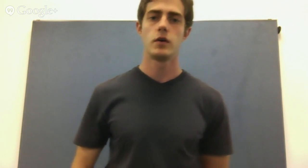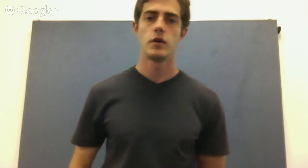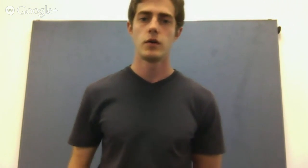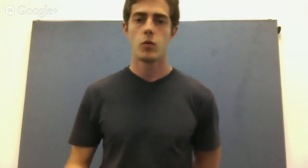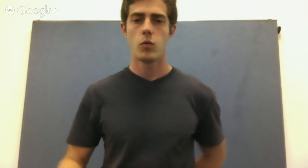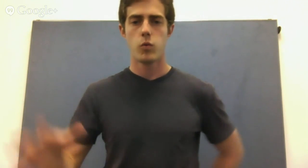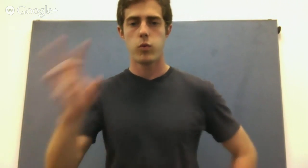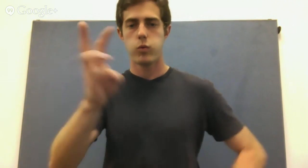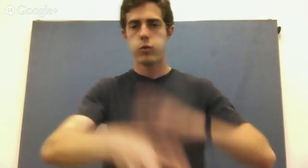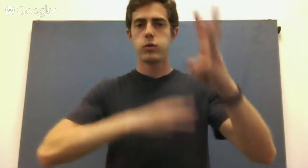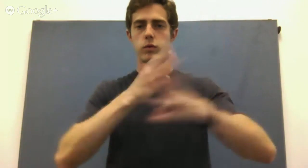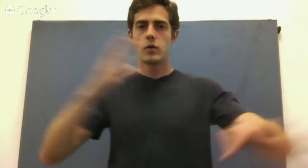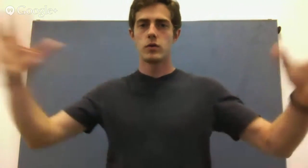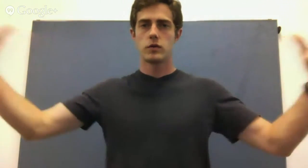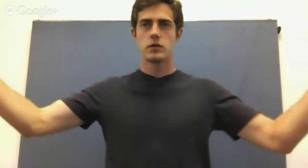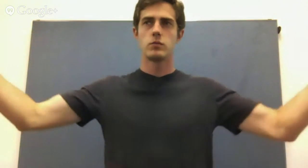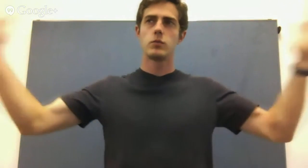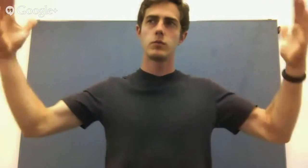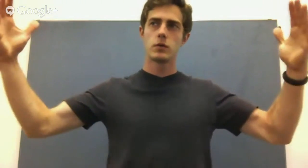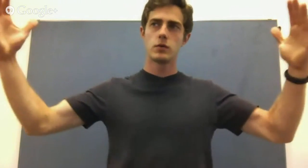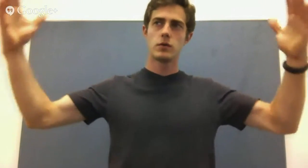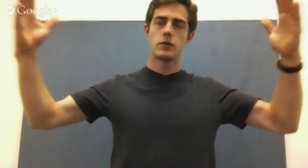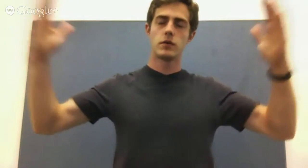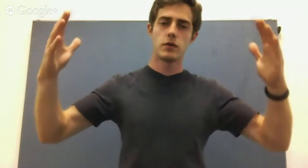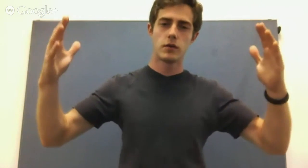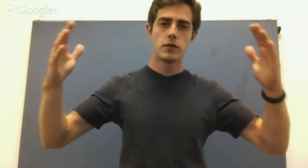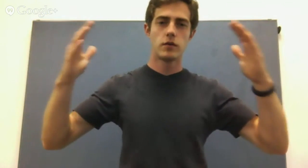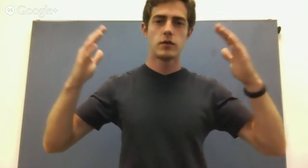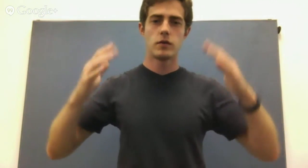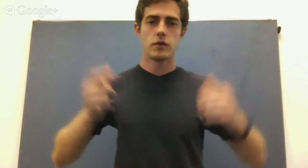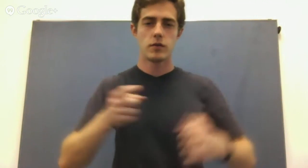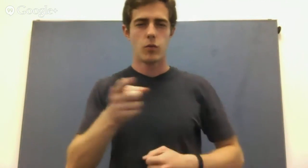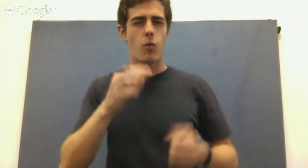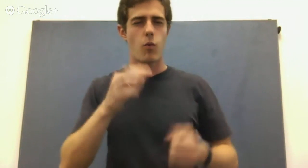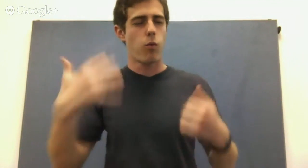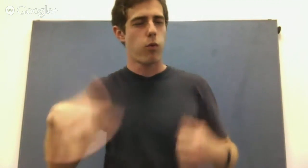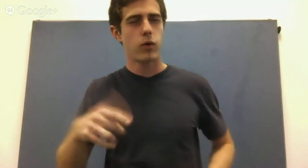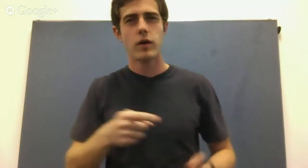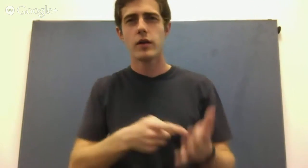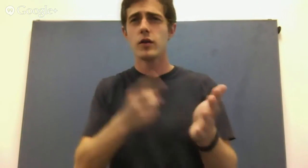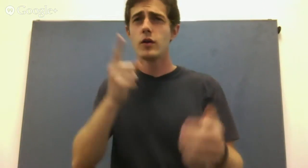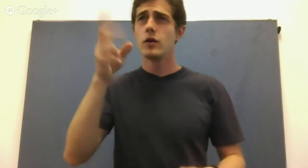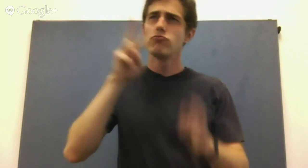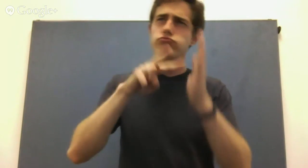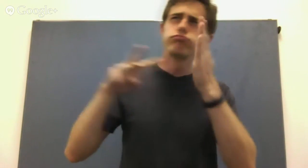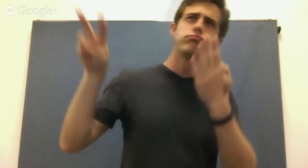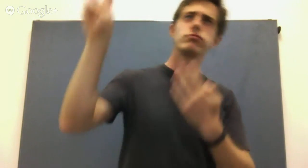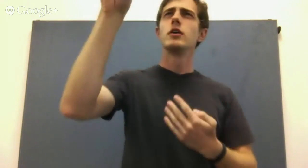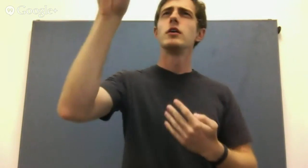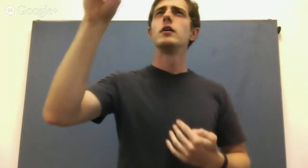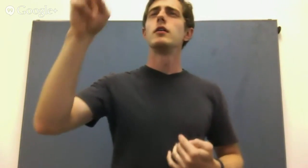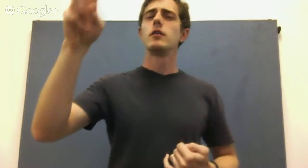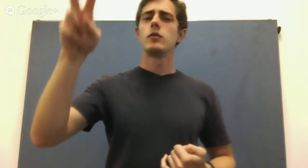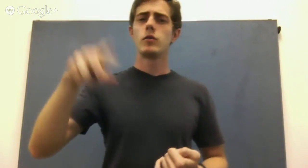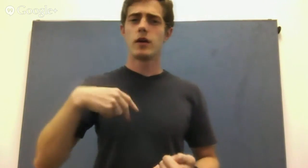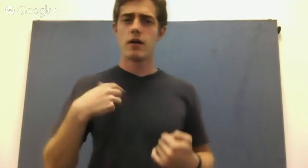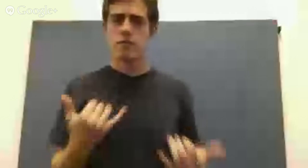The world is closing in. Did you ever think that we could be